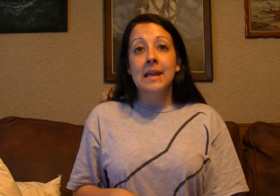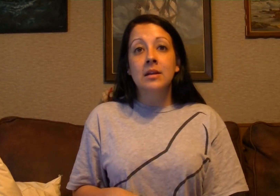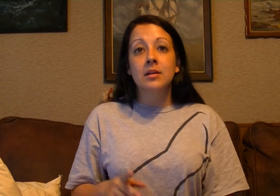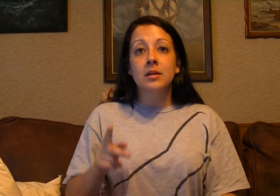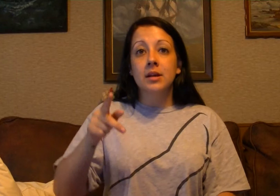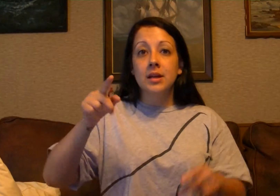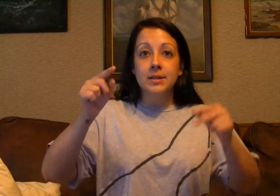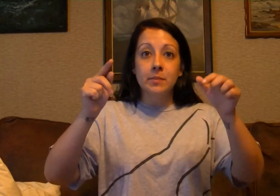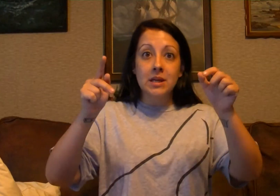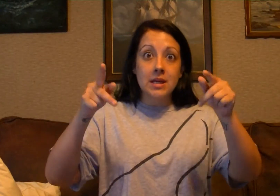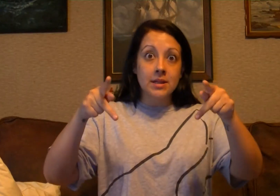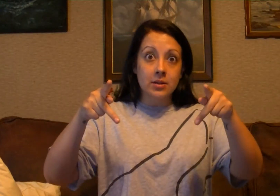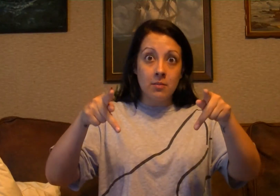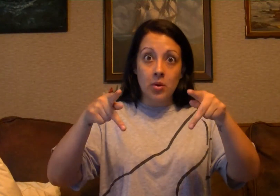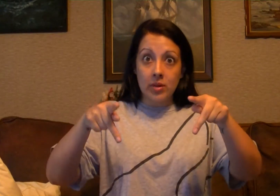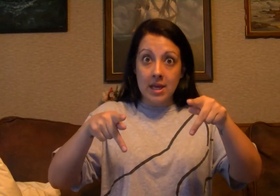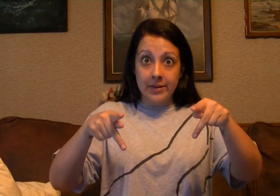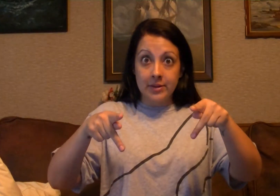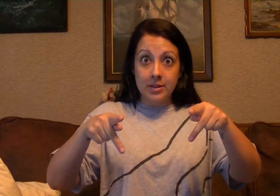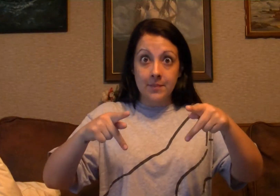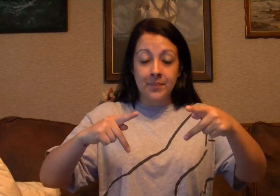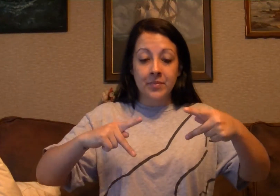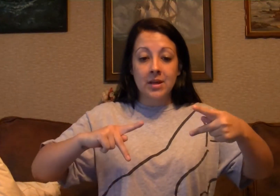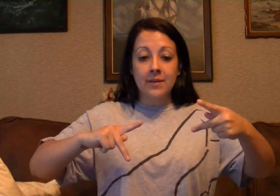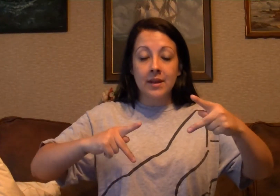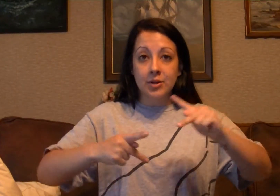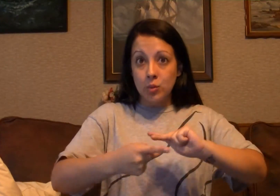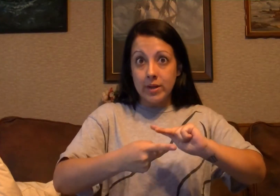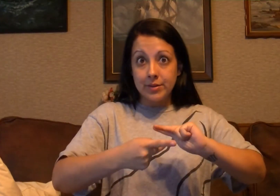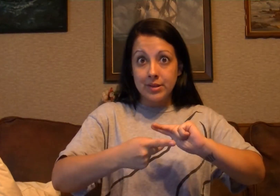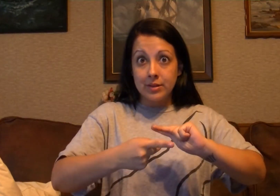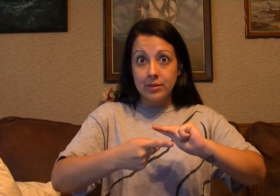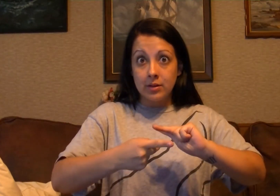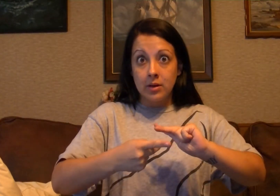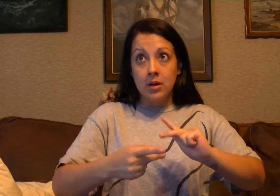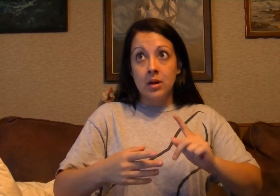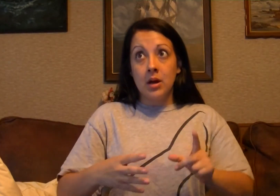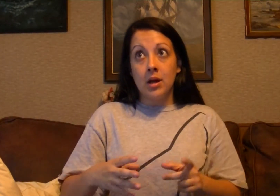Pain is P's on both hands, and they twist.